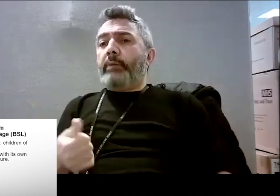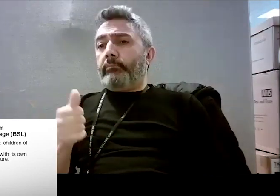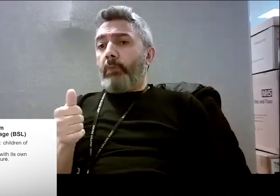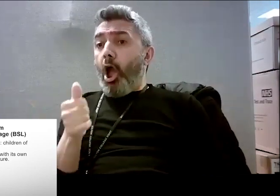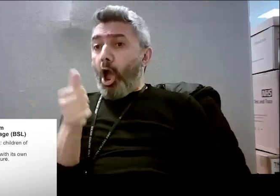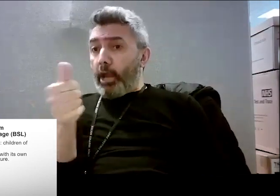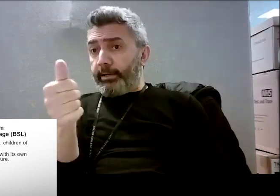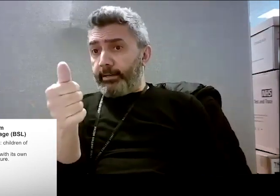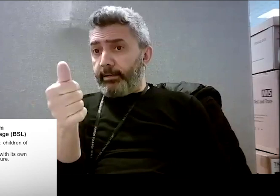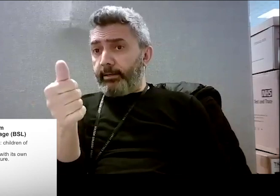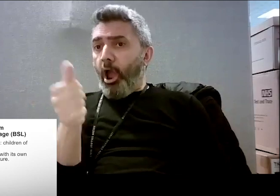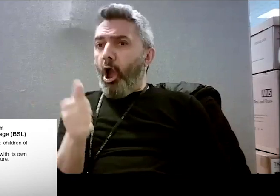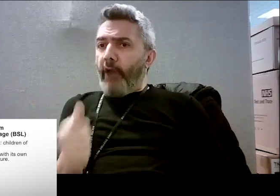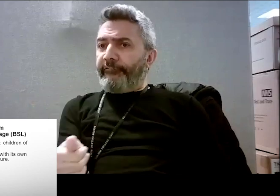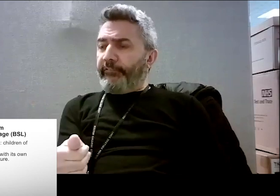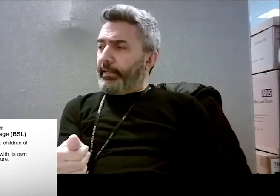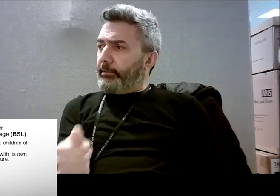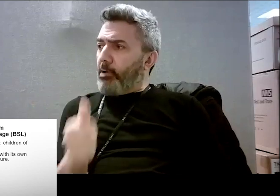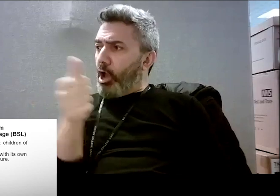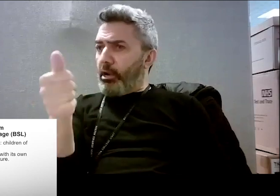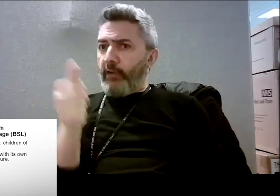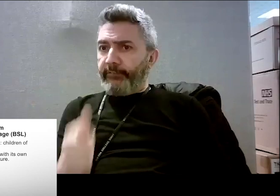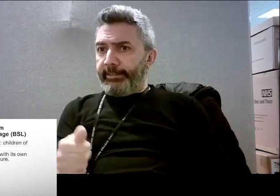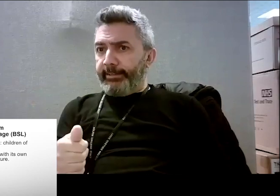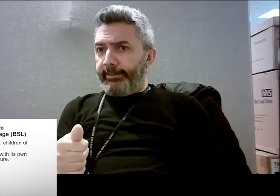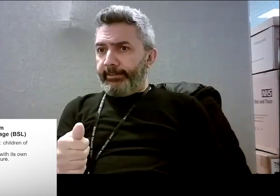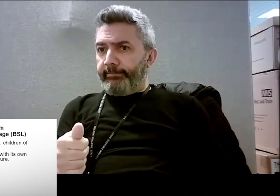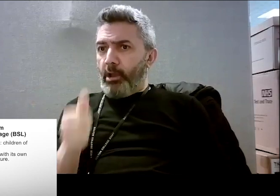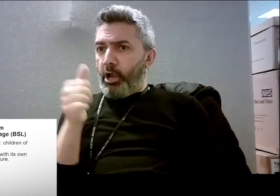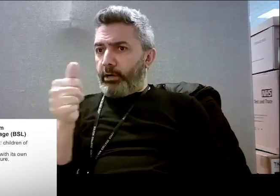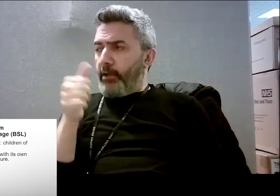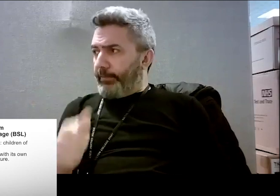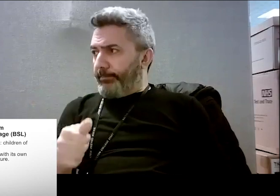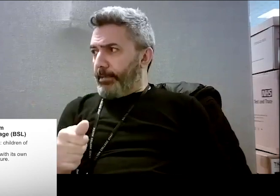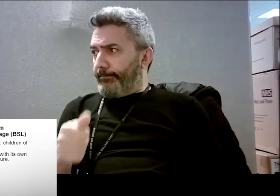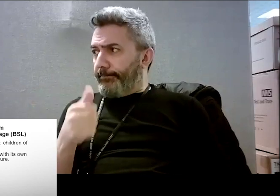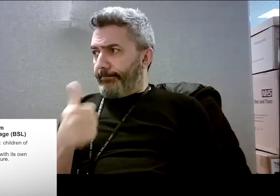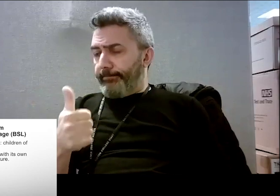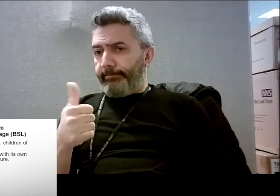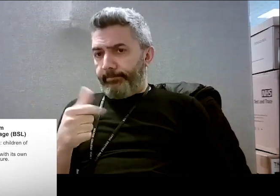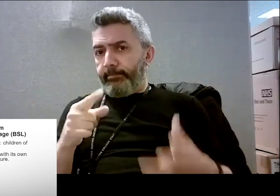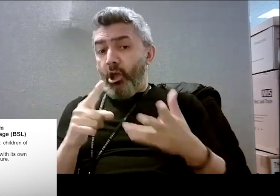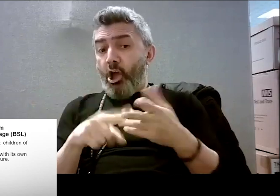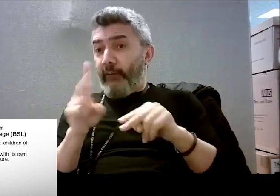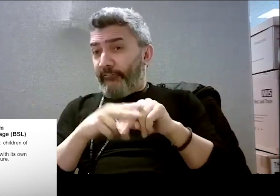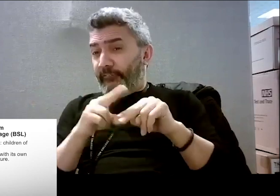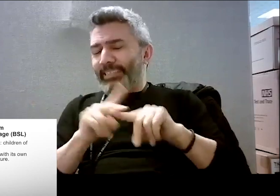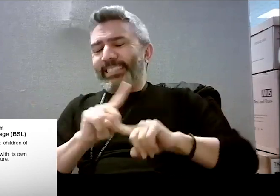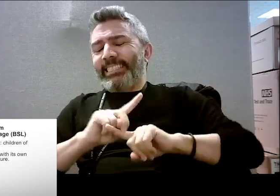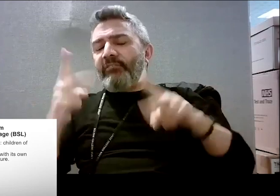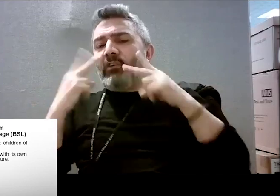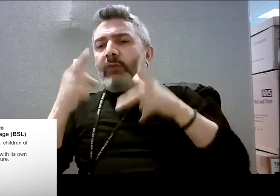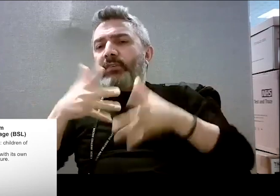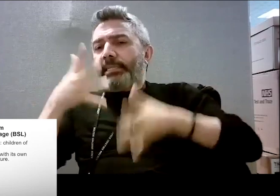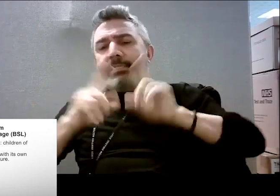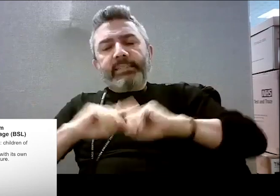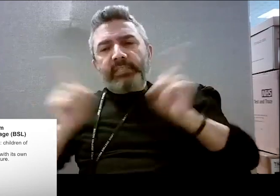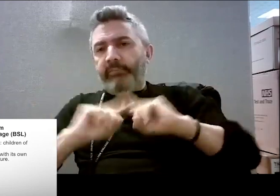If you switch the computer on and off. So the sign for off would depend on what